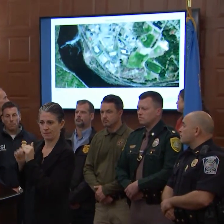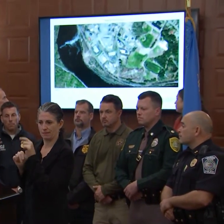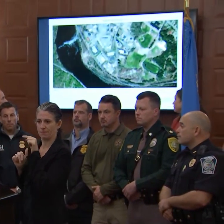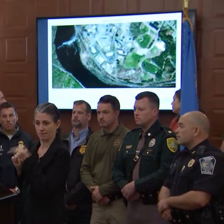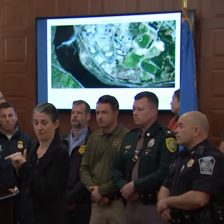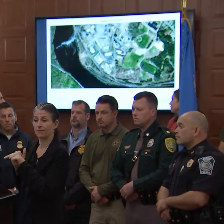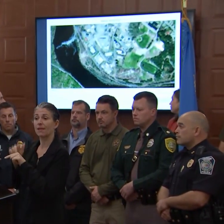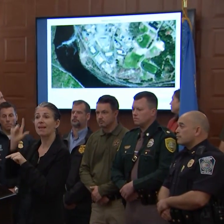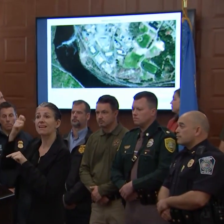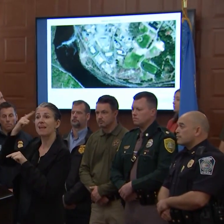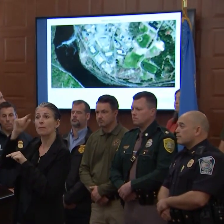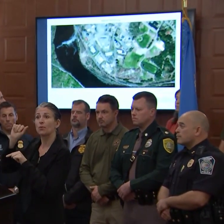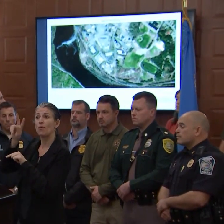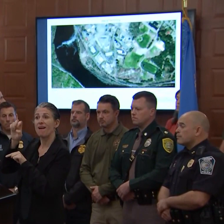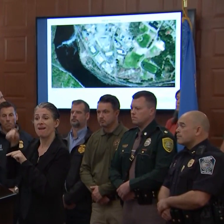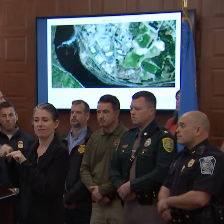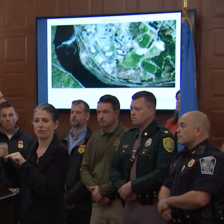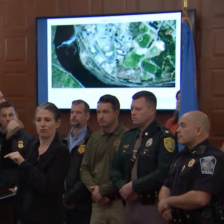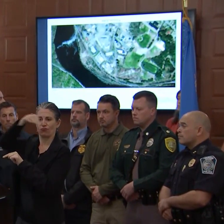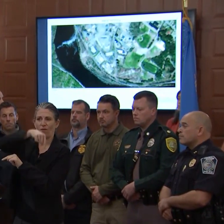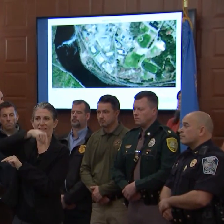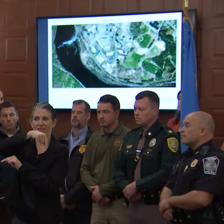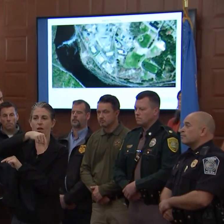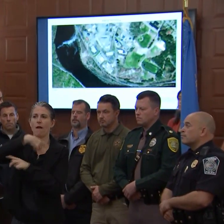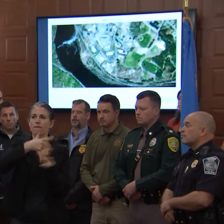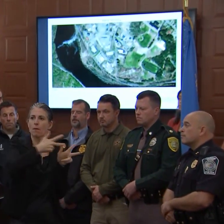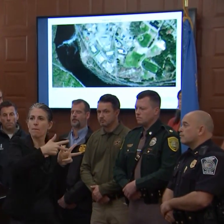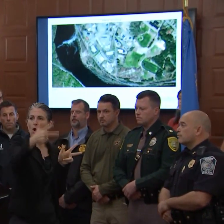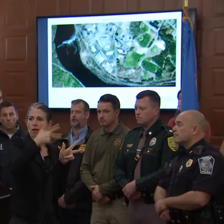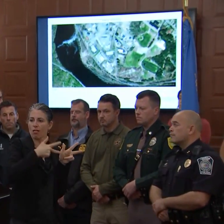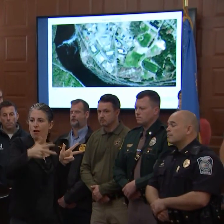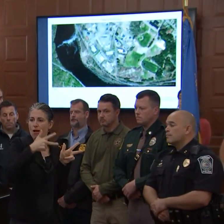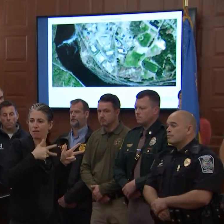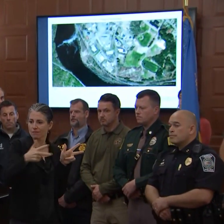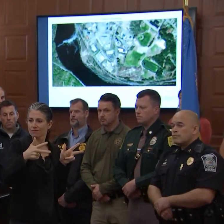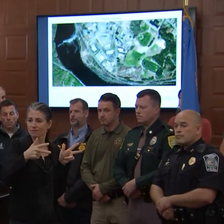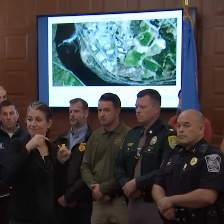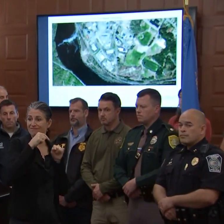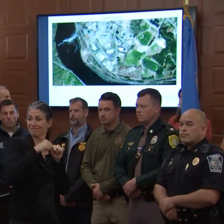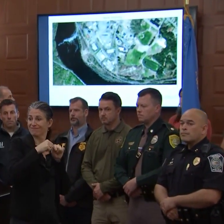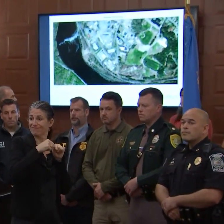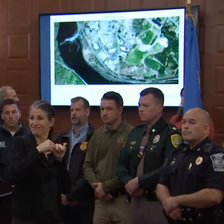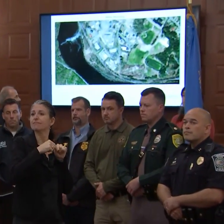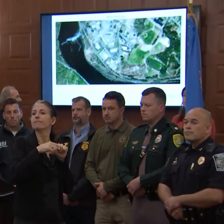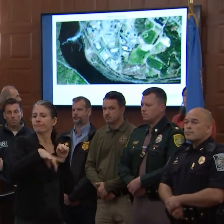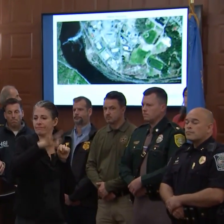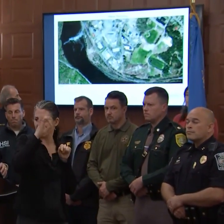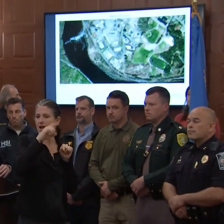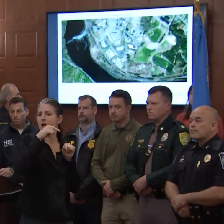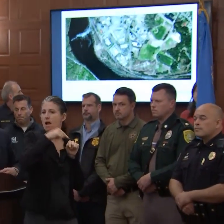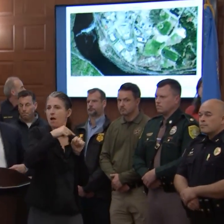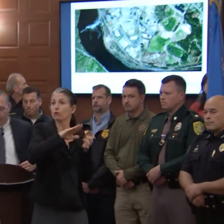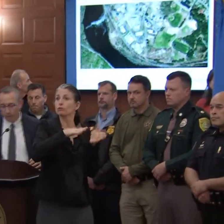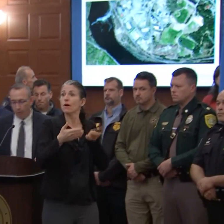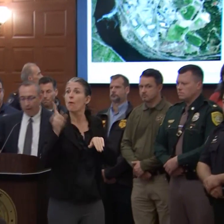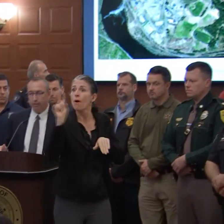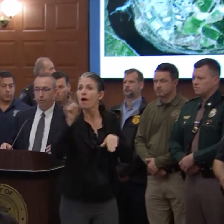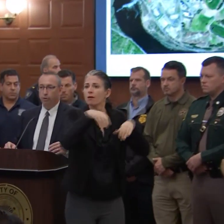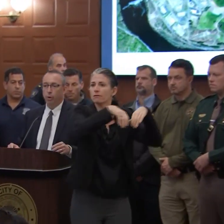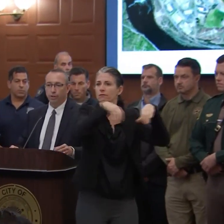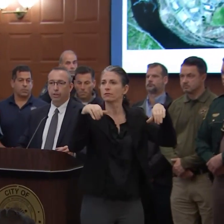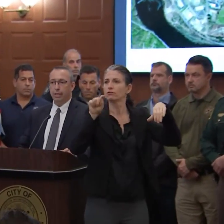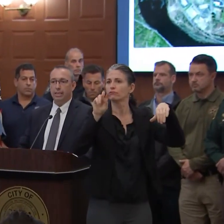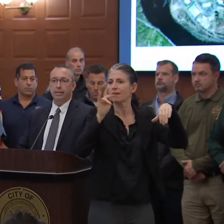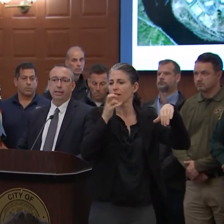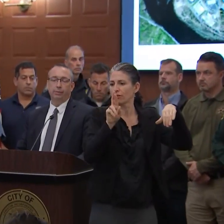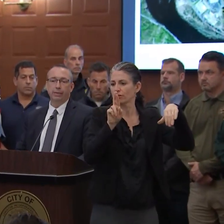that's the overflow parking location where he was found deceased in a trailer. So, and I think that's important because we were asked some